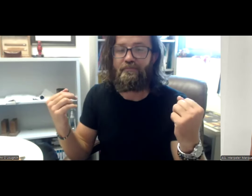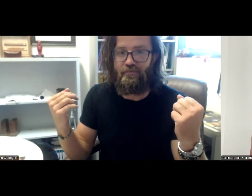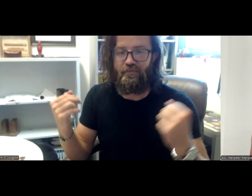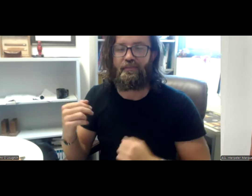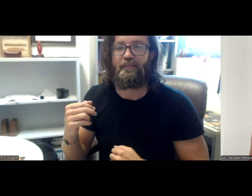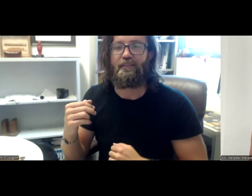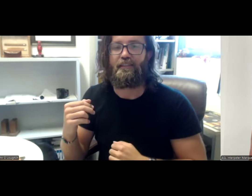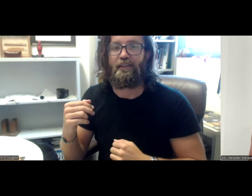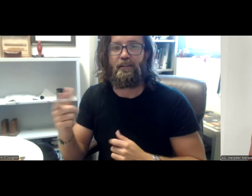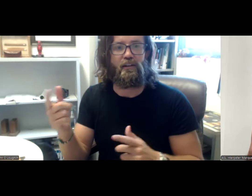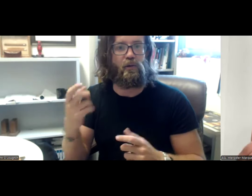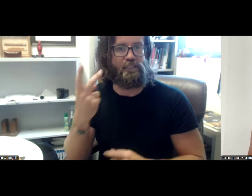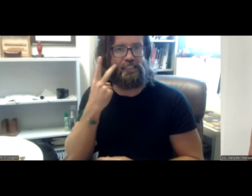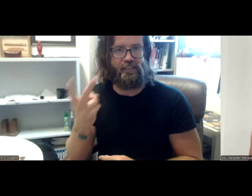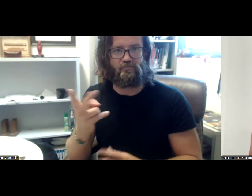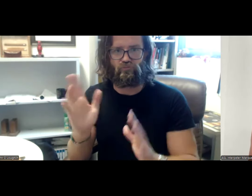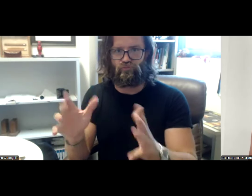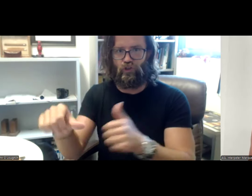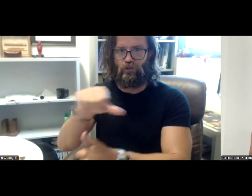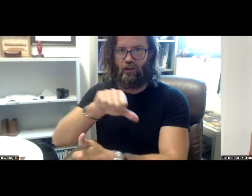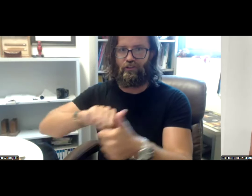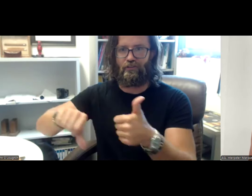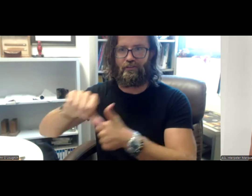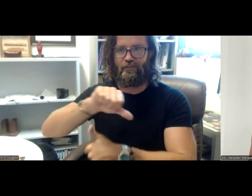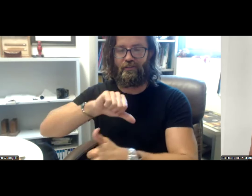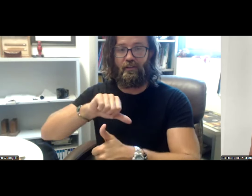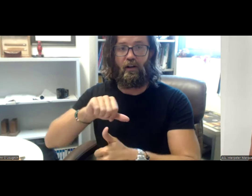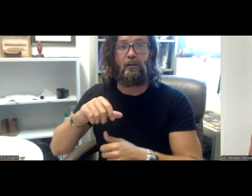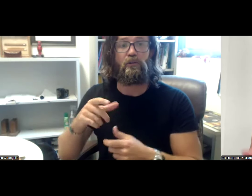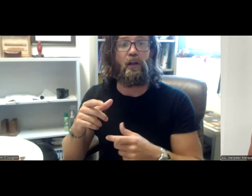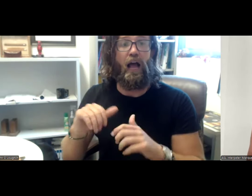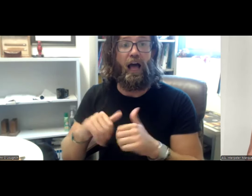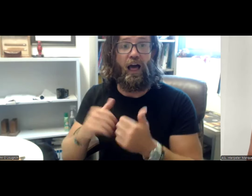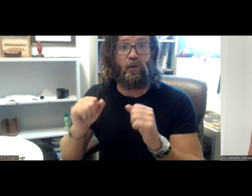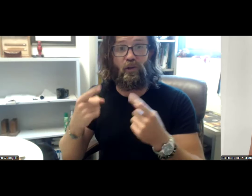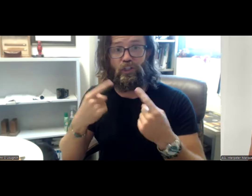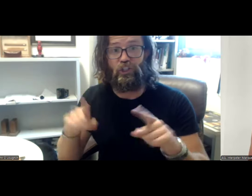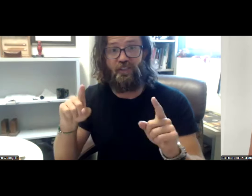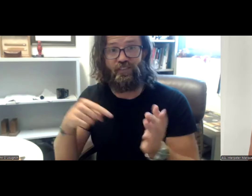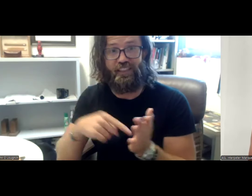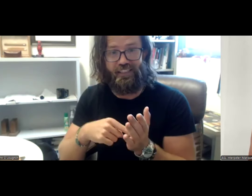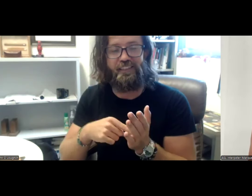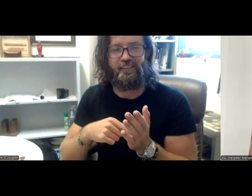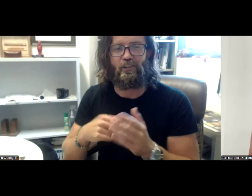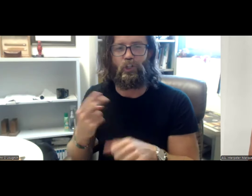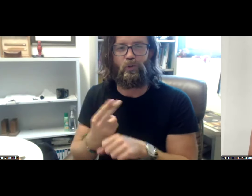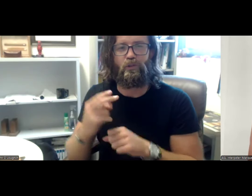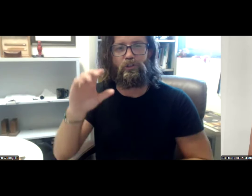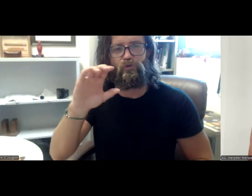not speaking English, but just signing so that I can see the back and forth interaction between the two of